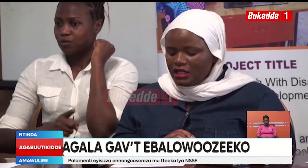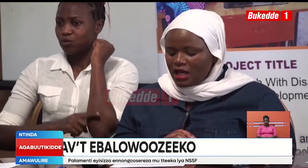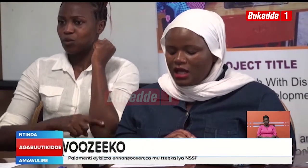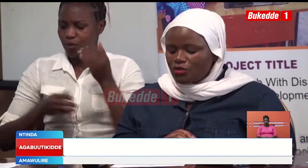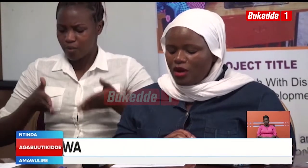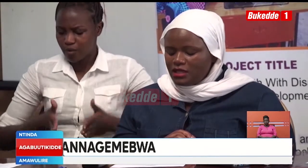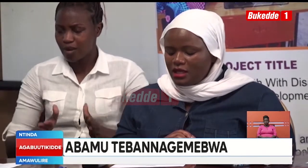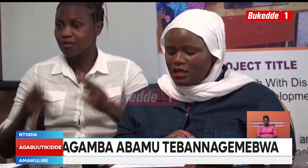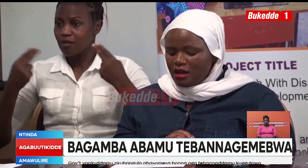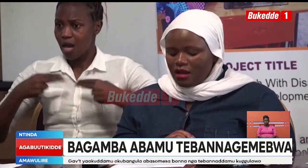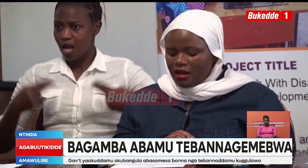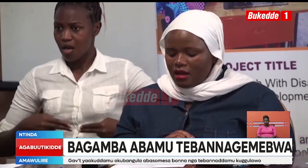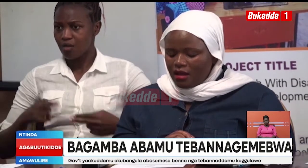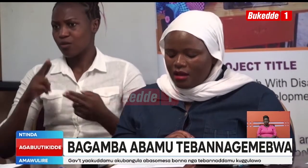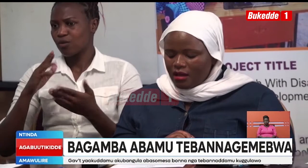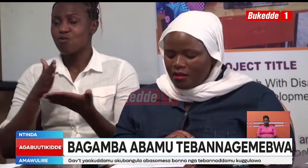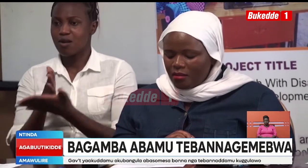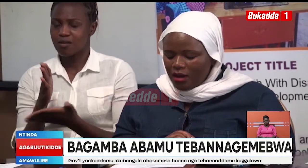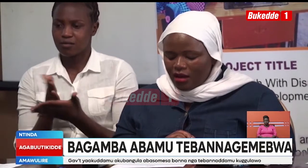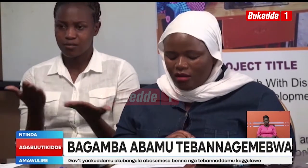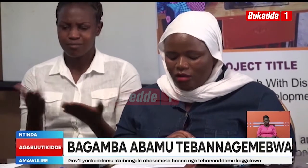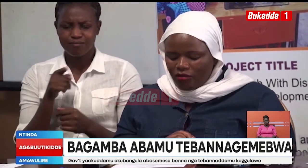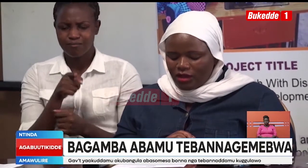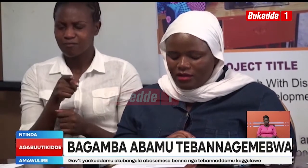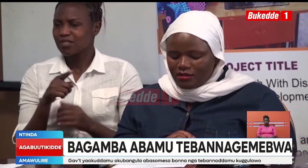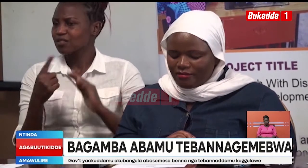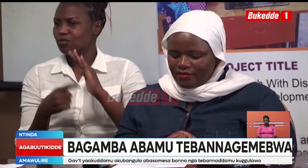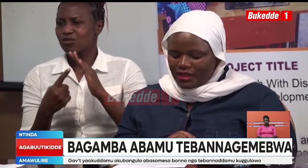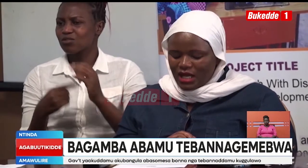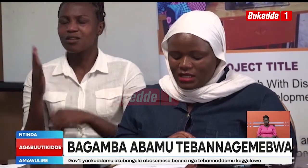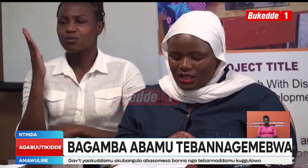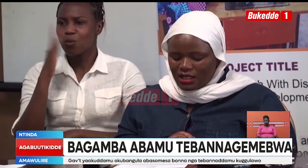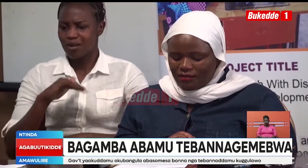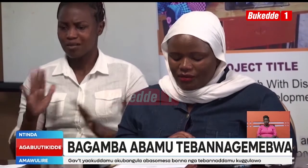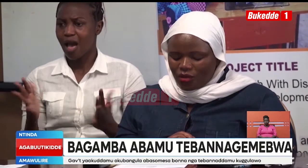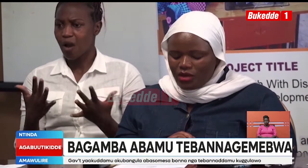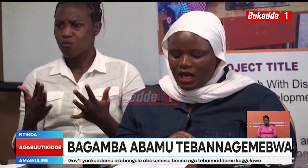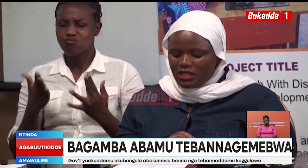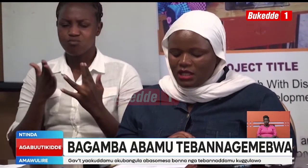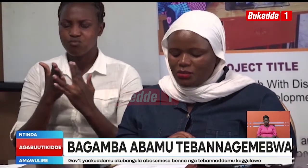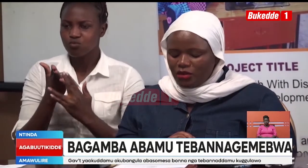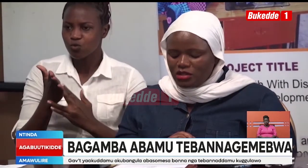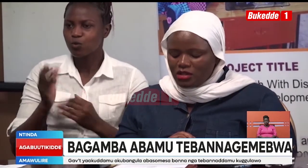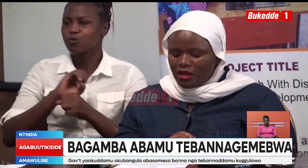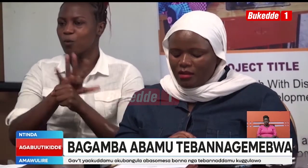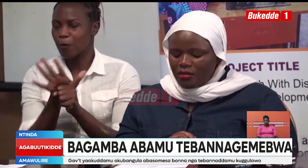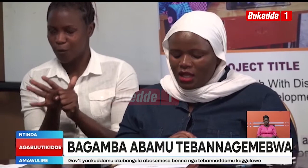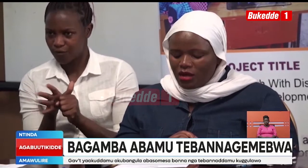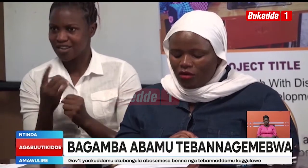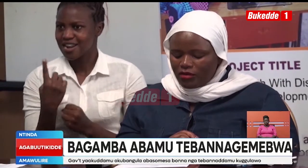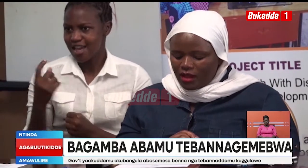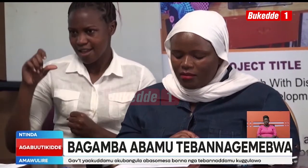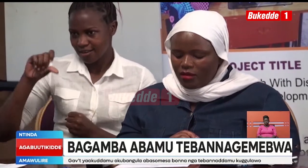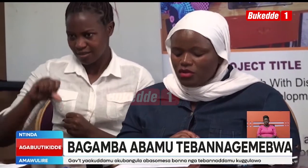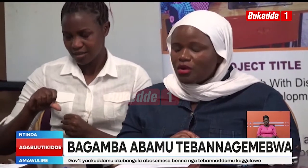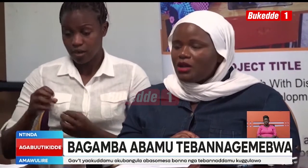And this has worsened by COVID-19, which has exposed many